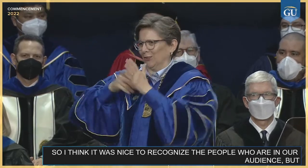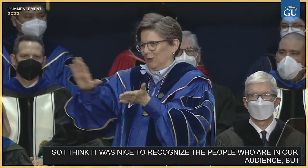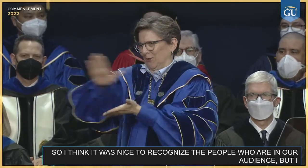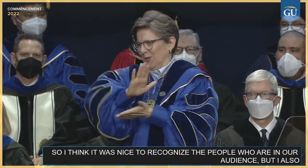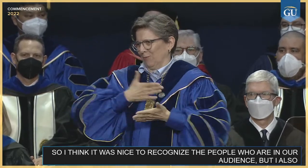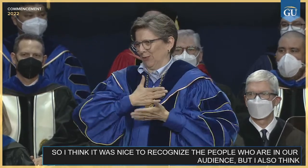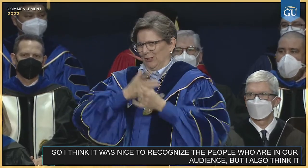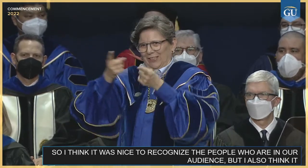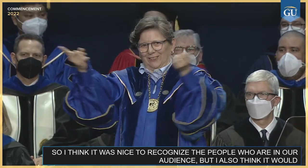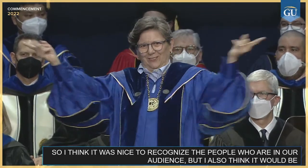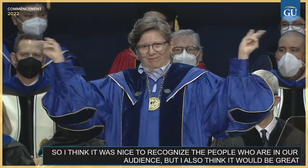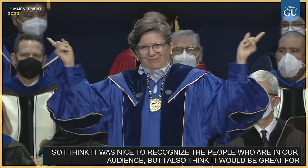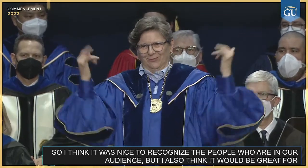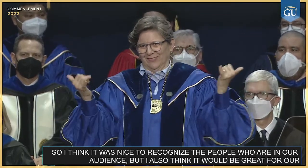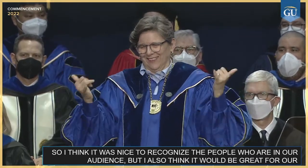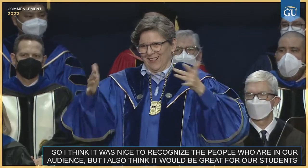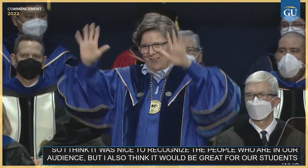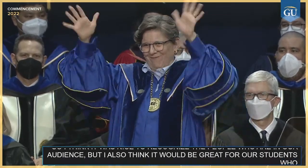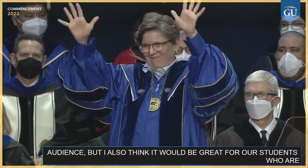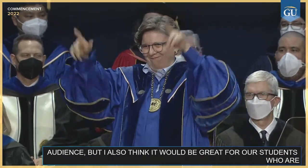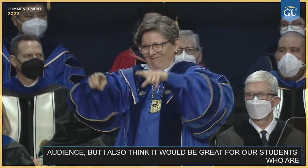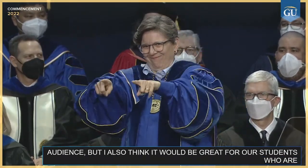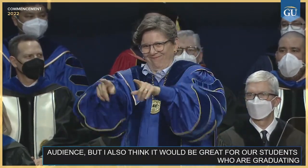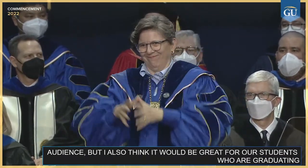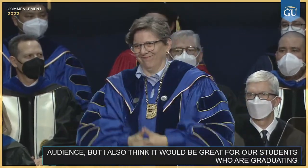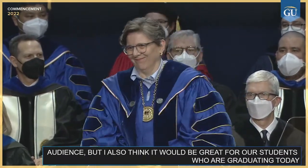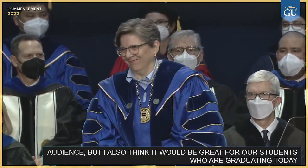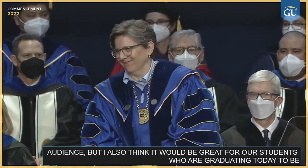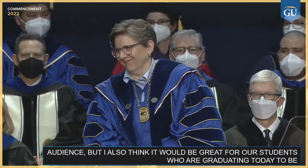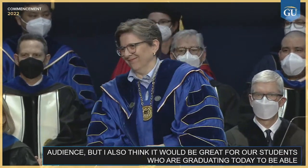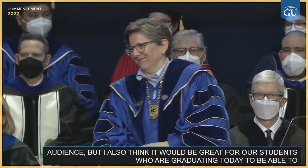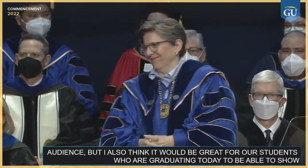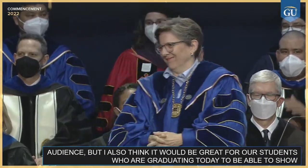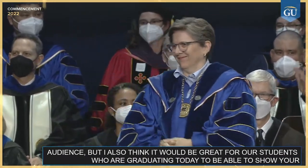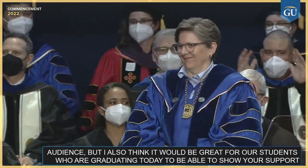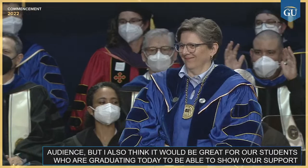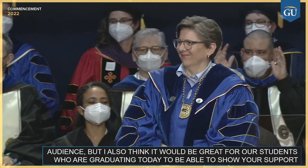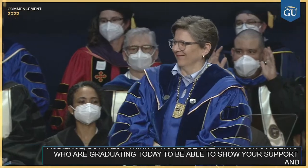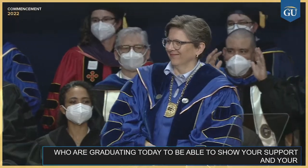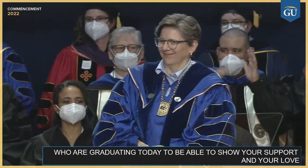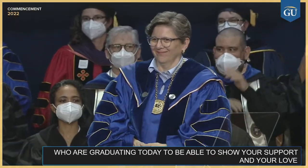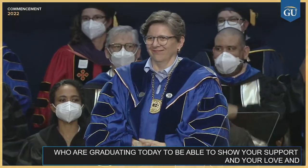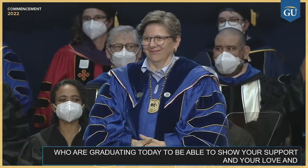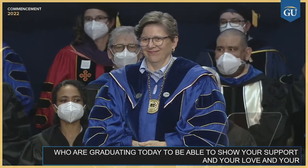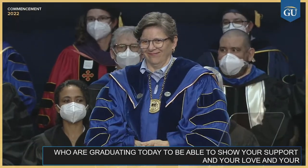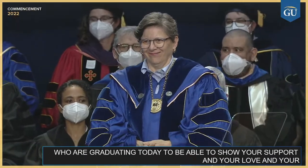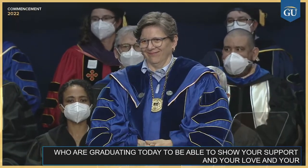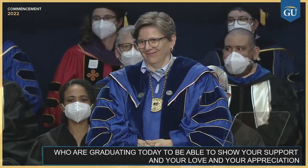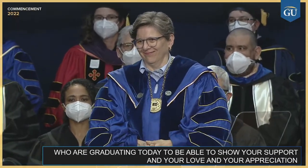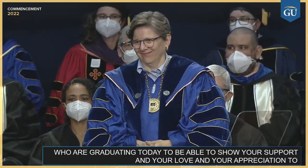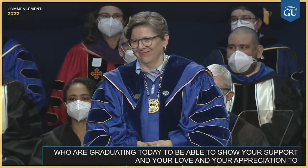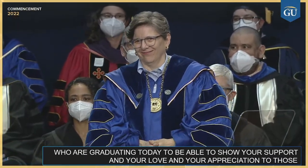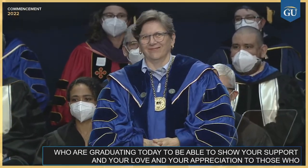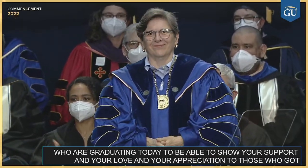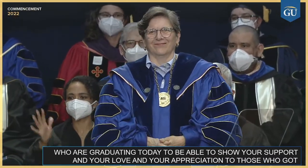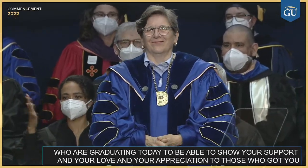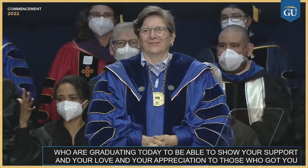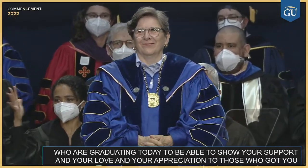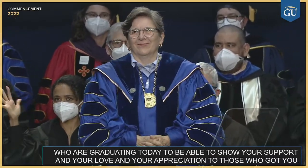your support and your love and your appreciation to those who got you here, for those who are in the room here to support you. So our students, can you actually